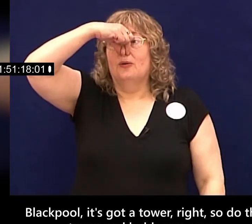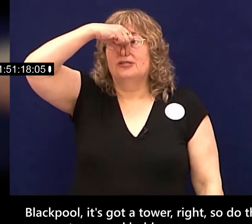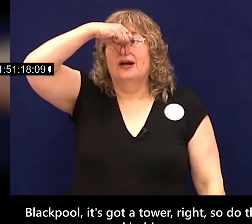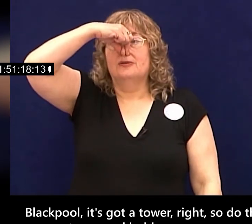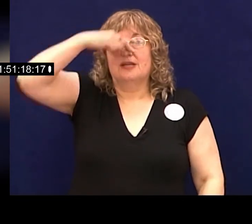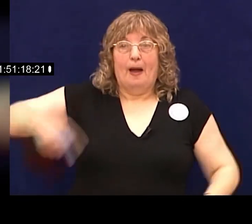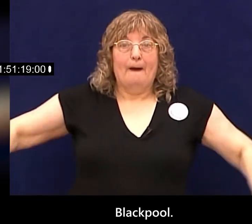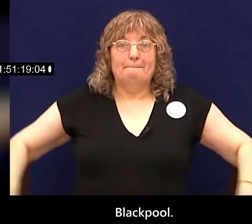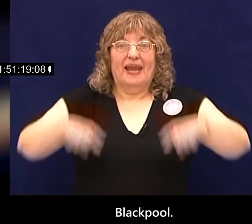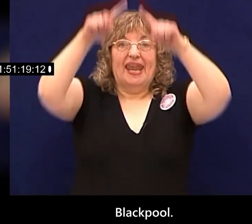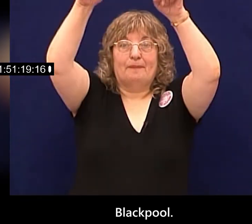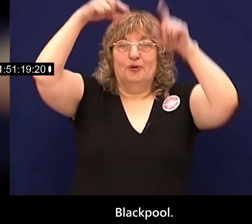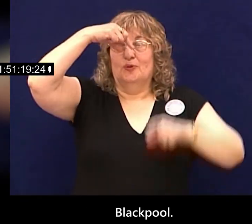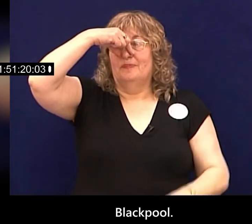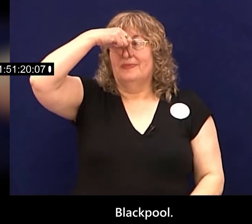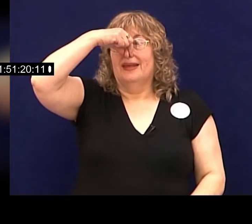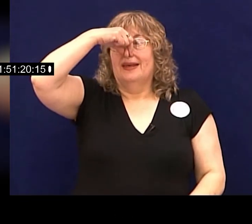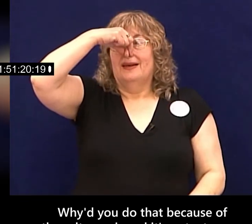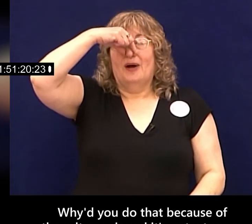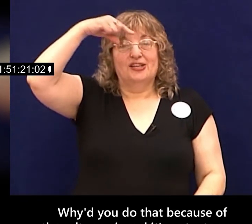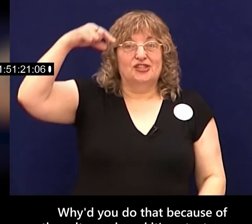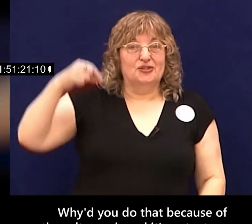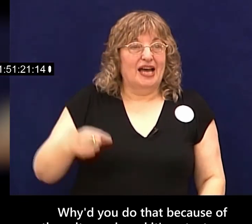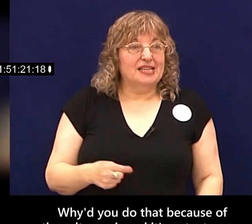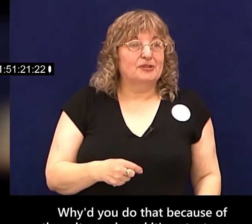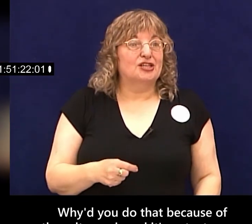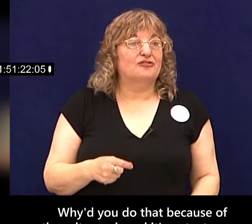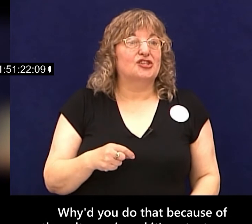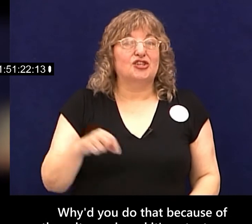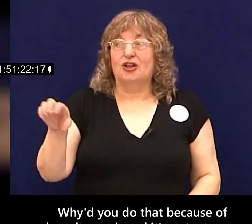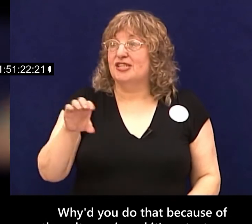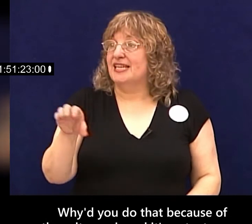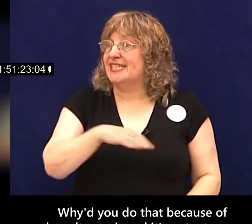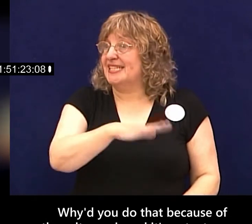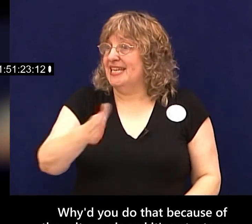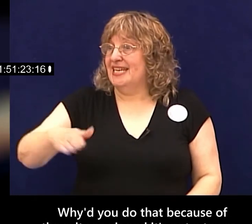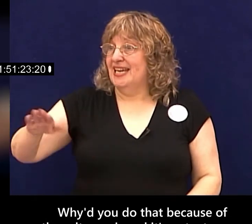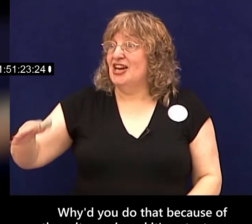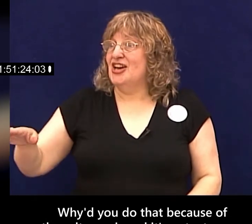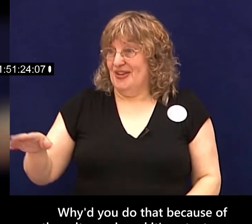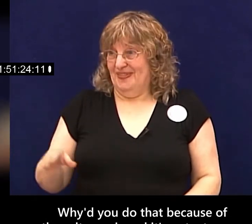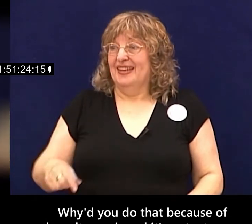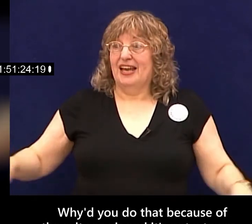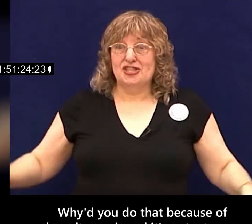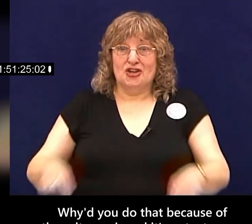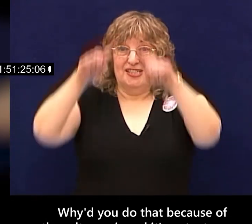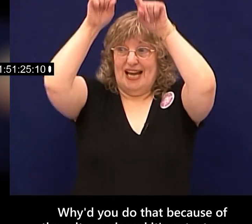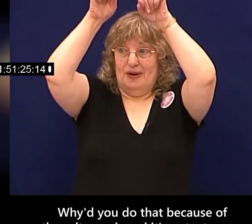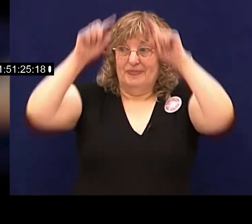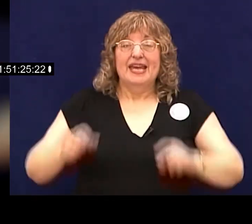your nose. Blackpool. Why do you do that? Because of the salt sea air. And it's got a tower. If